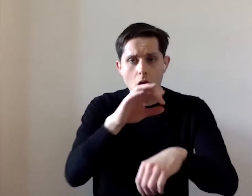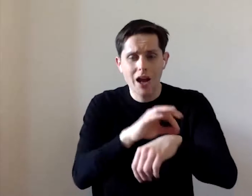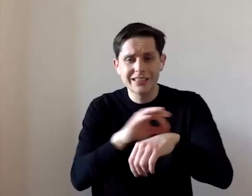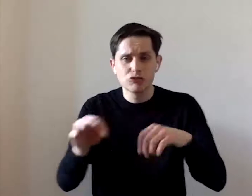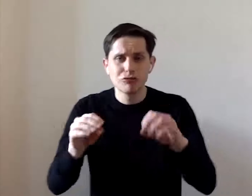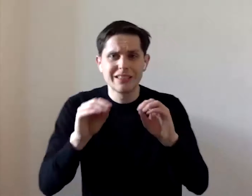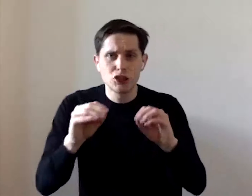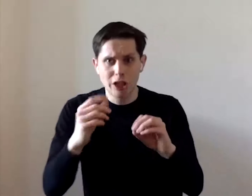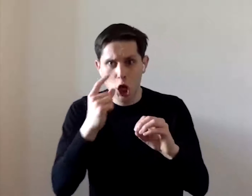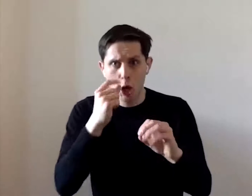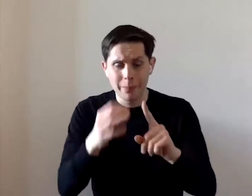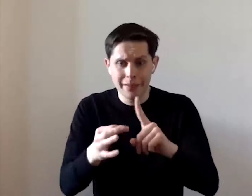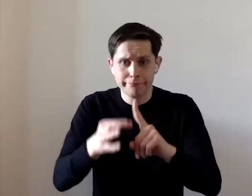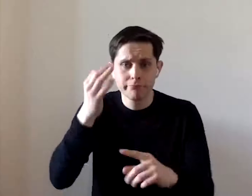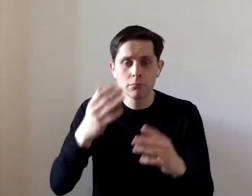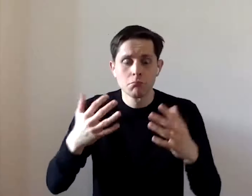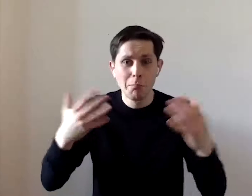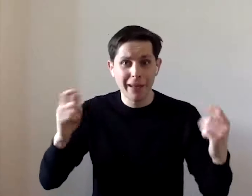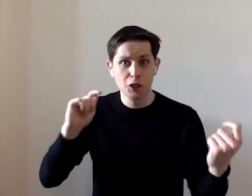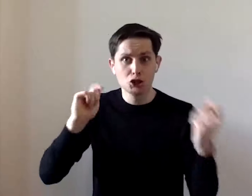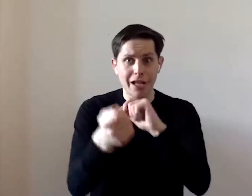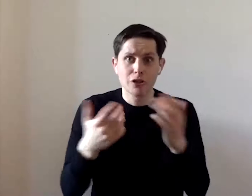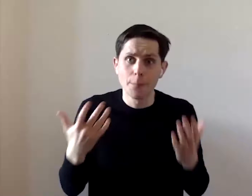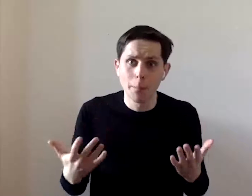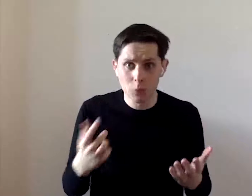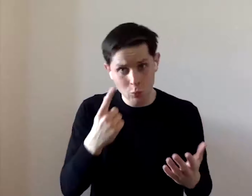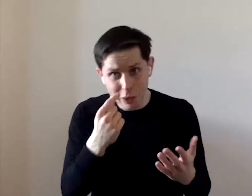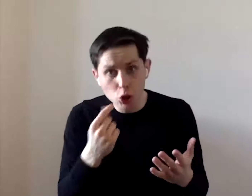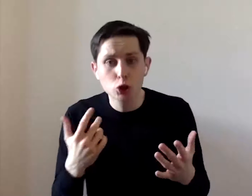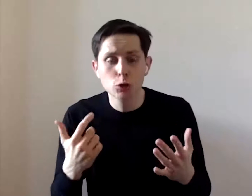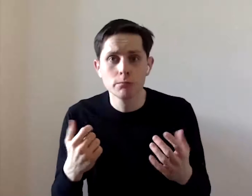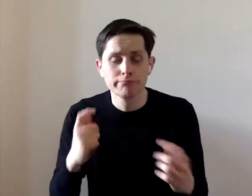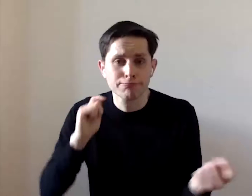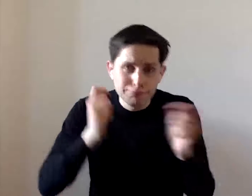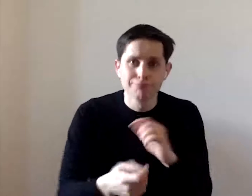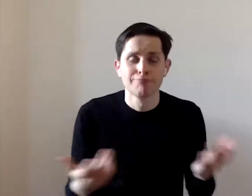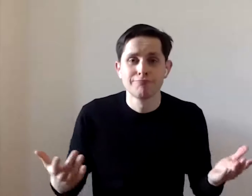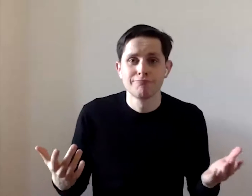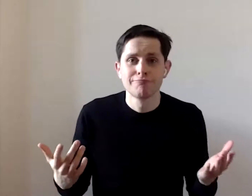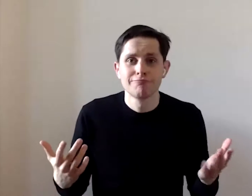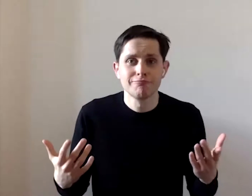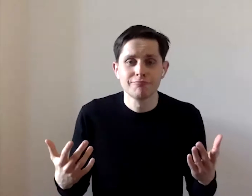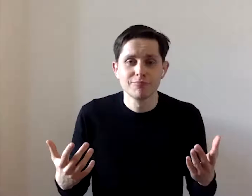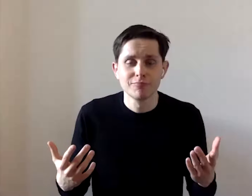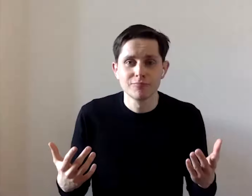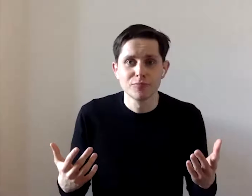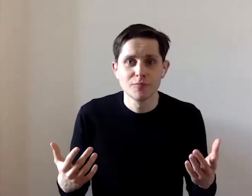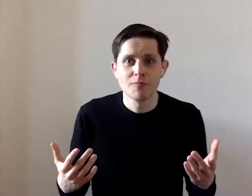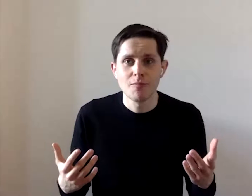where architectural pedagogy can quite dramatically change, both in terms of the methods that you use, the content, and